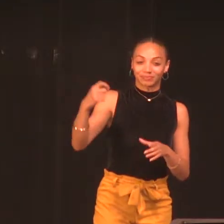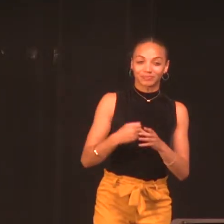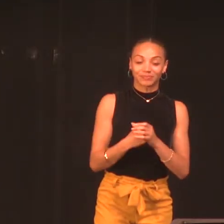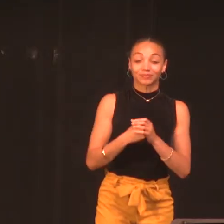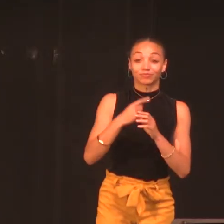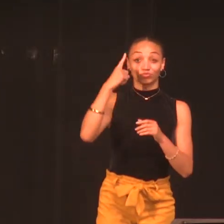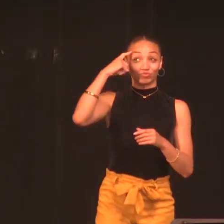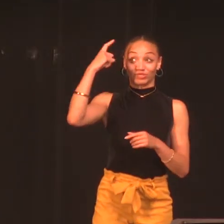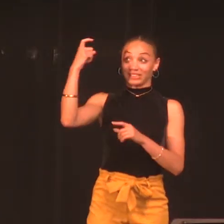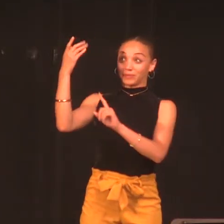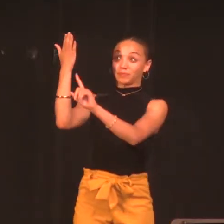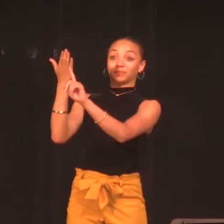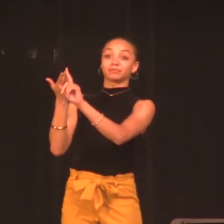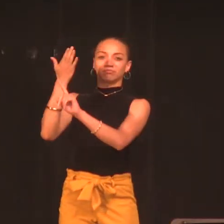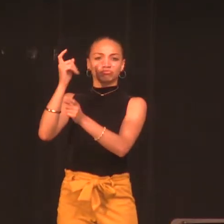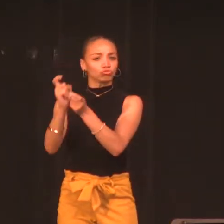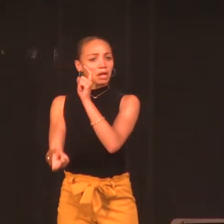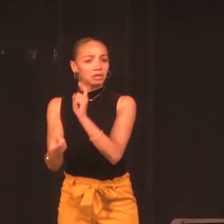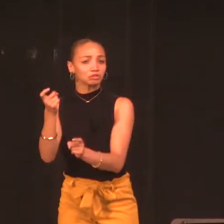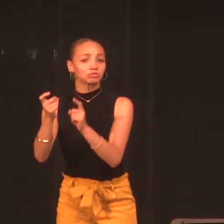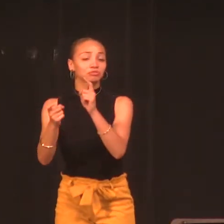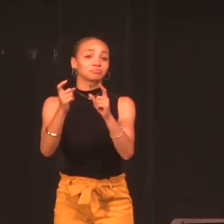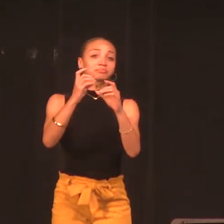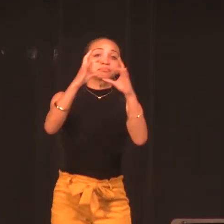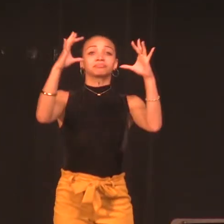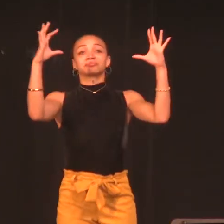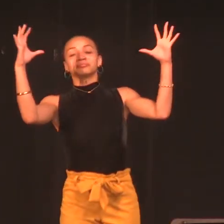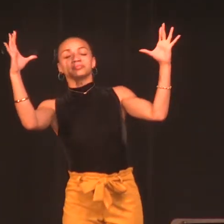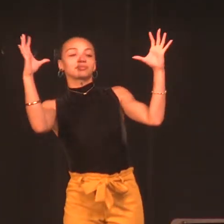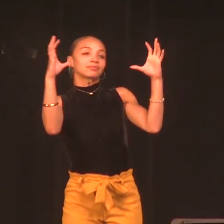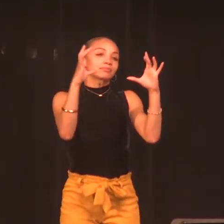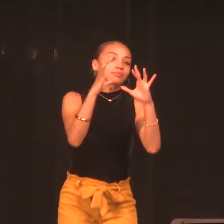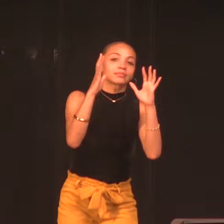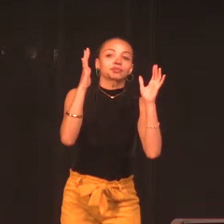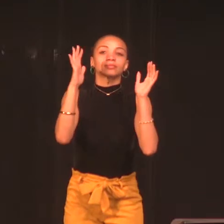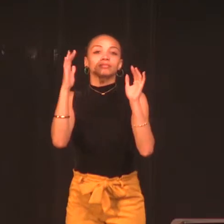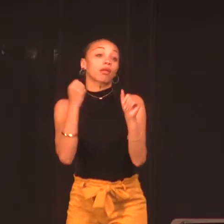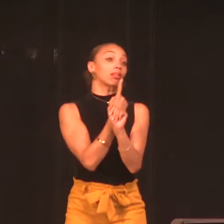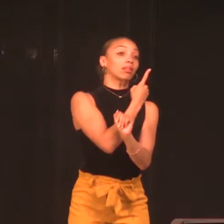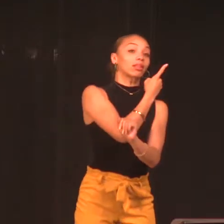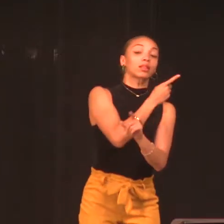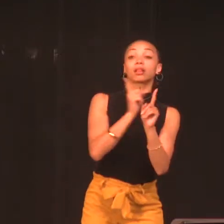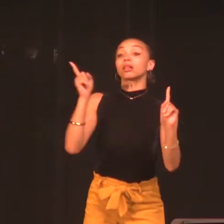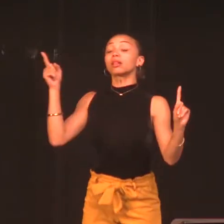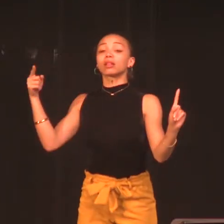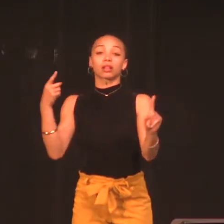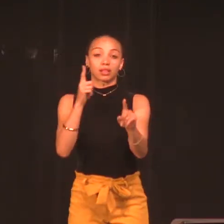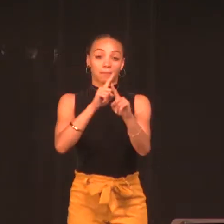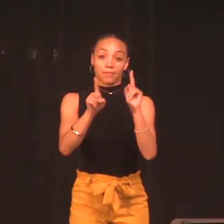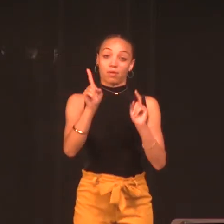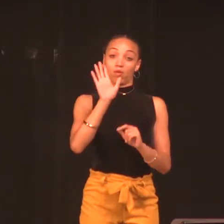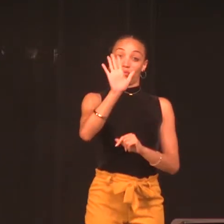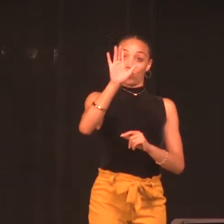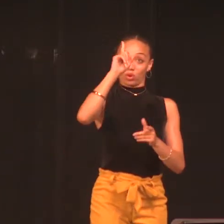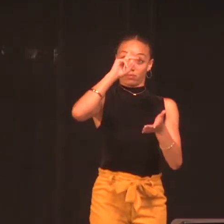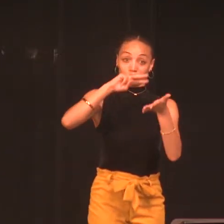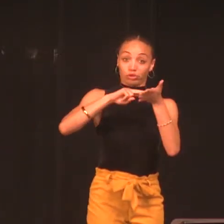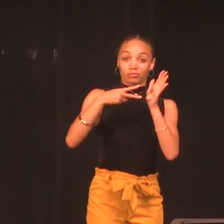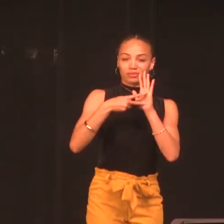Having a purpose is fulfilling your dream. That dream can change. It can expand and contract, and it can take a different